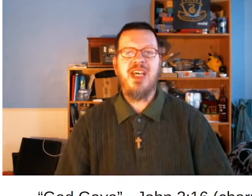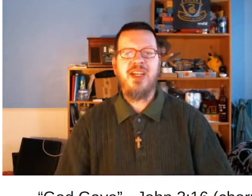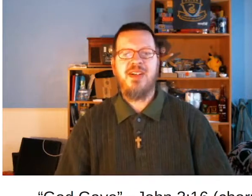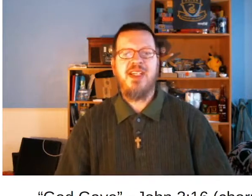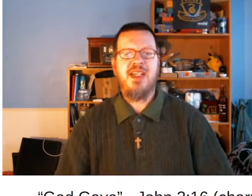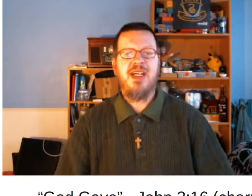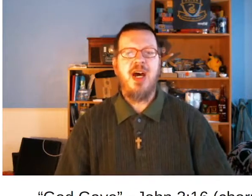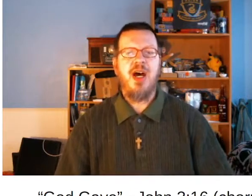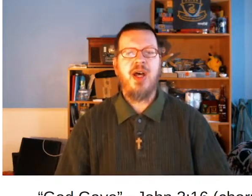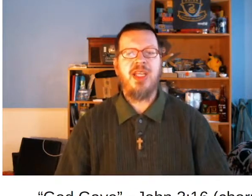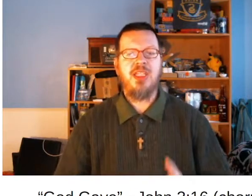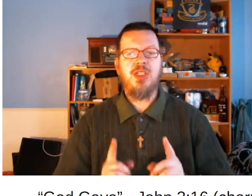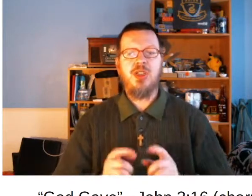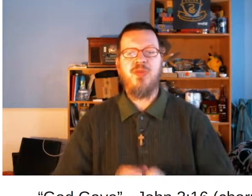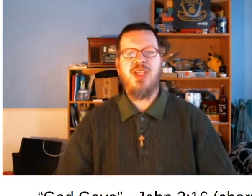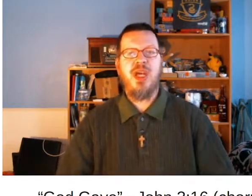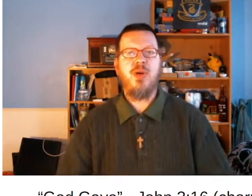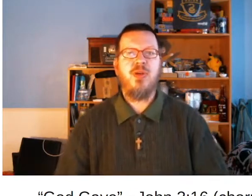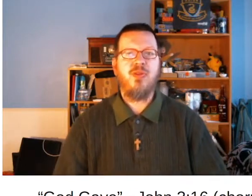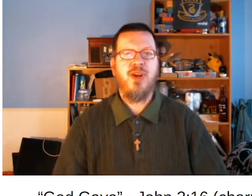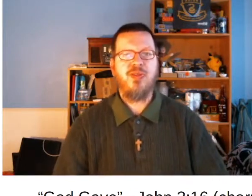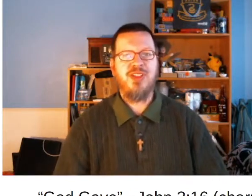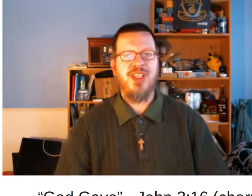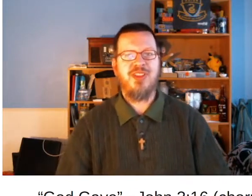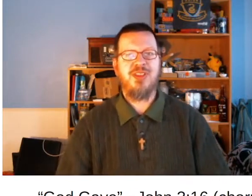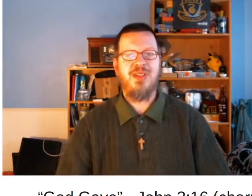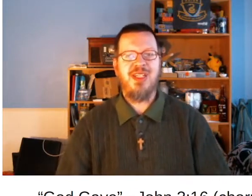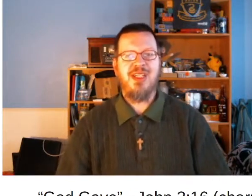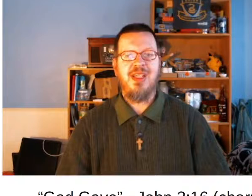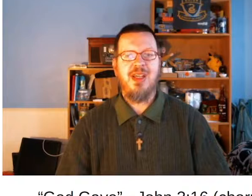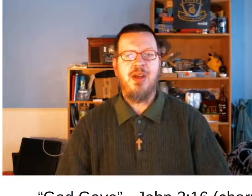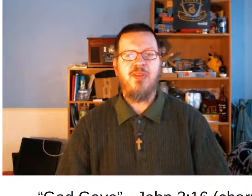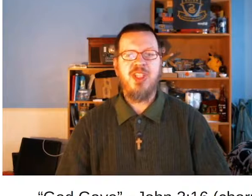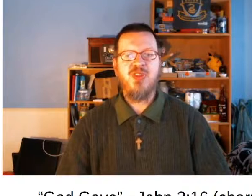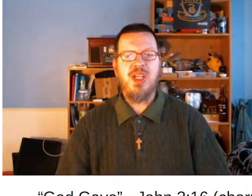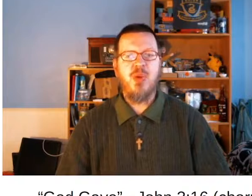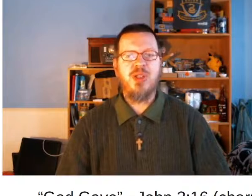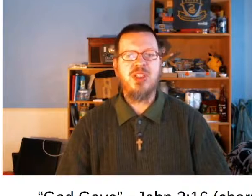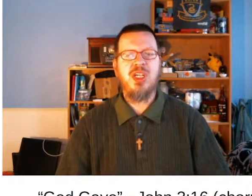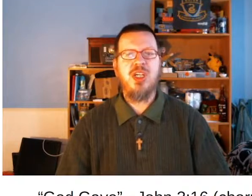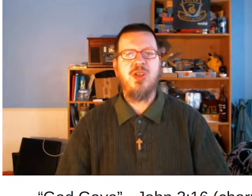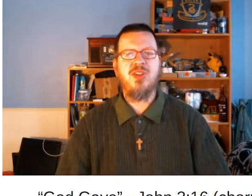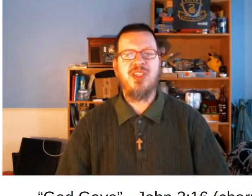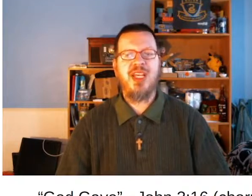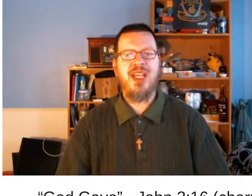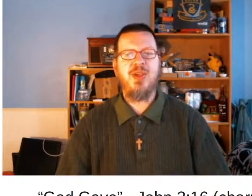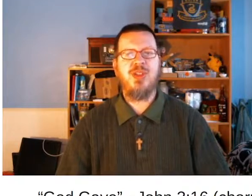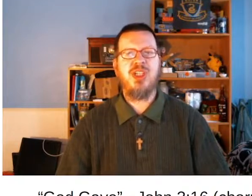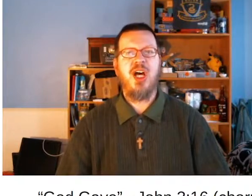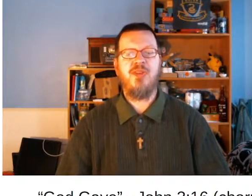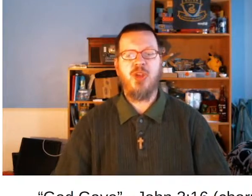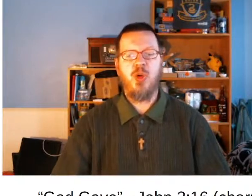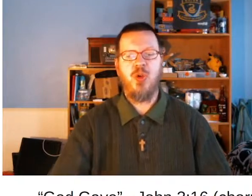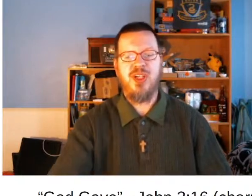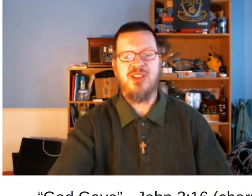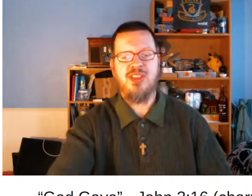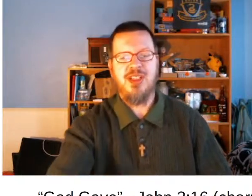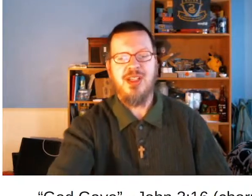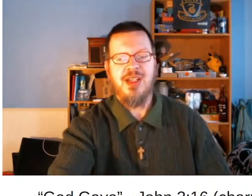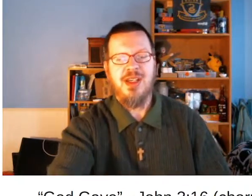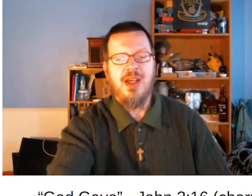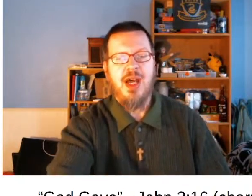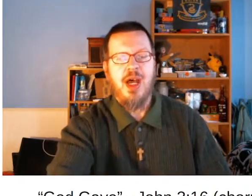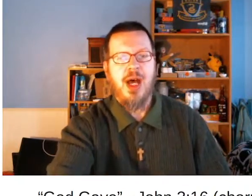its entirety at the YouTube video referenced on the screen. For this video, we're just going to do the sign language of the